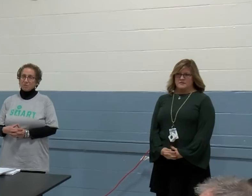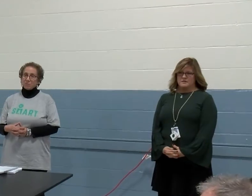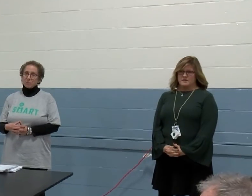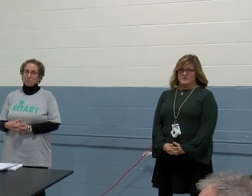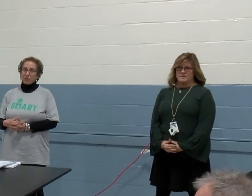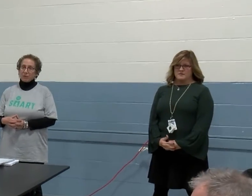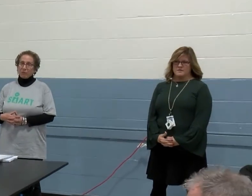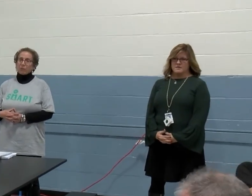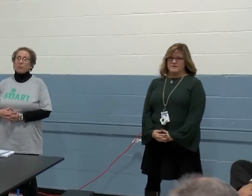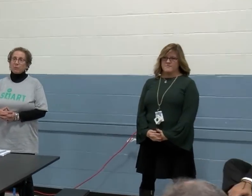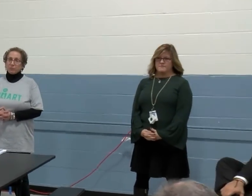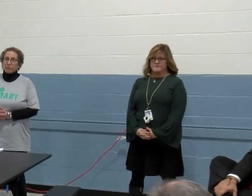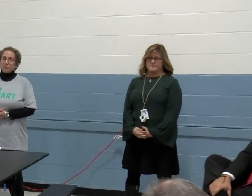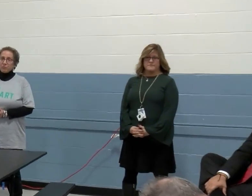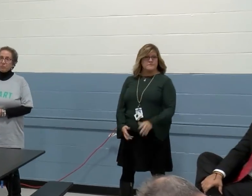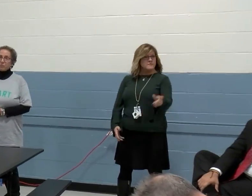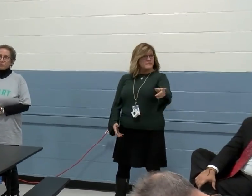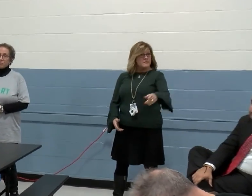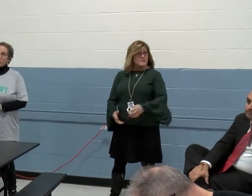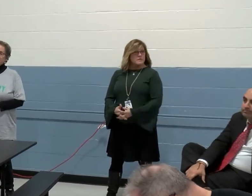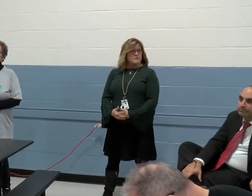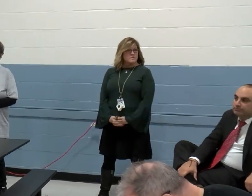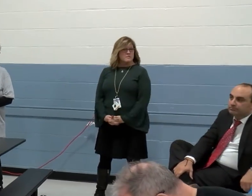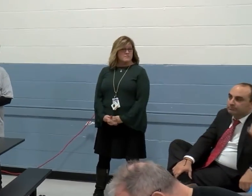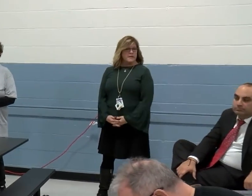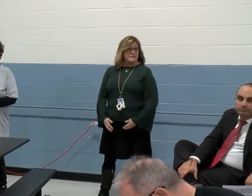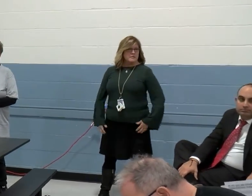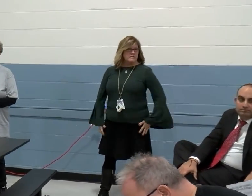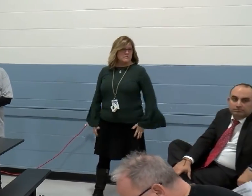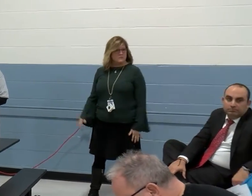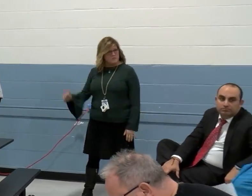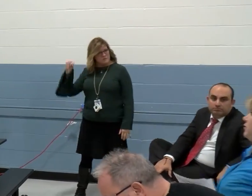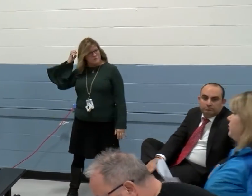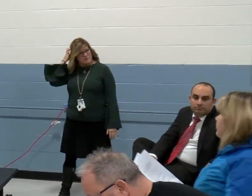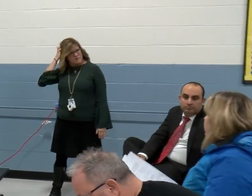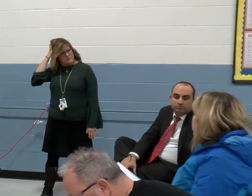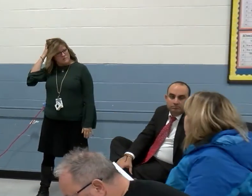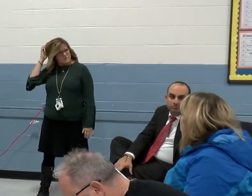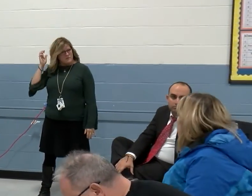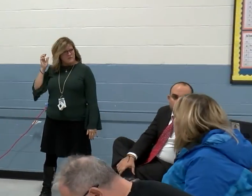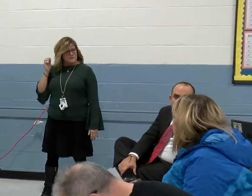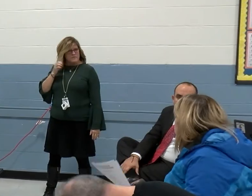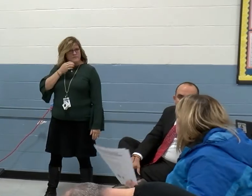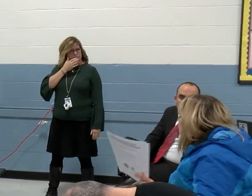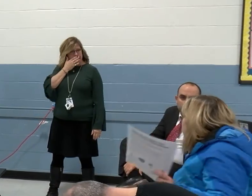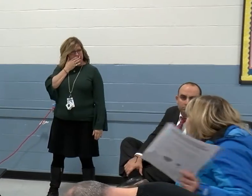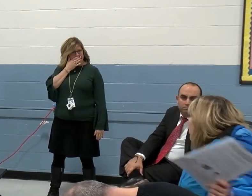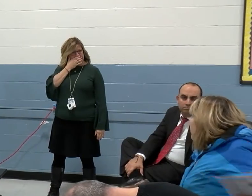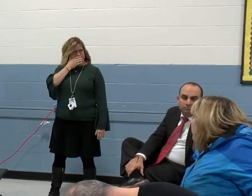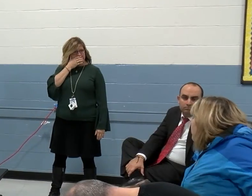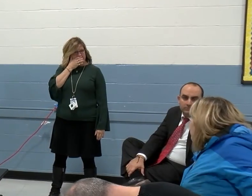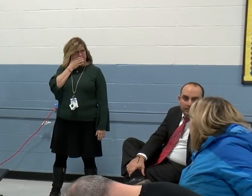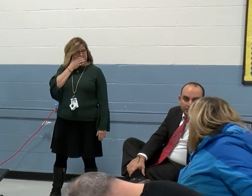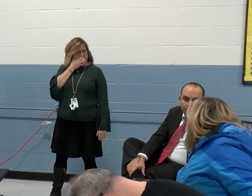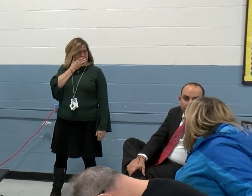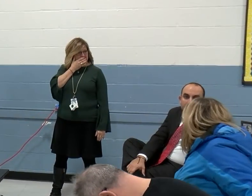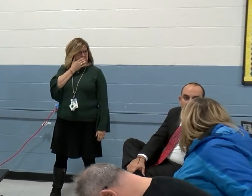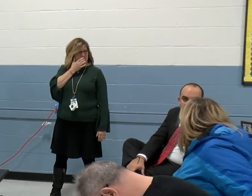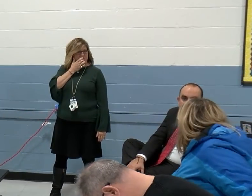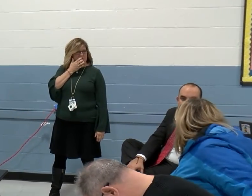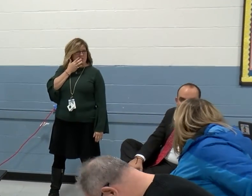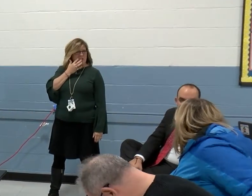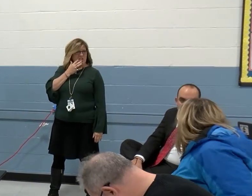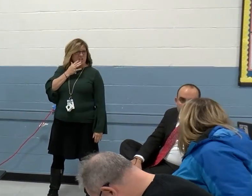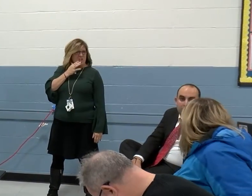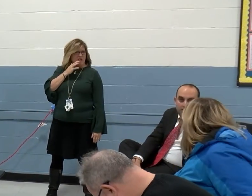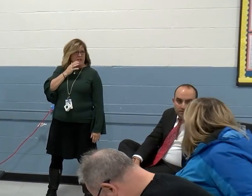right? So it's got to be at every school. Right. I don't know if you guys saw that YouTube video that a couple kids at Hoyoke High made. Yes. About